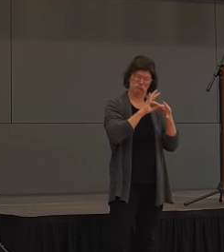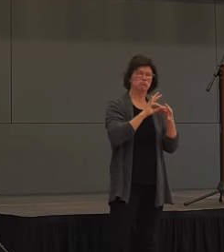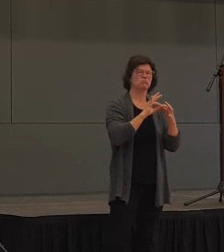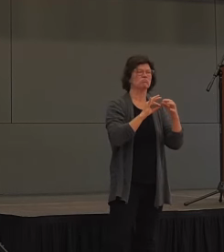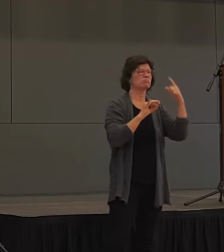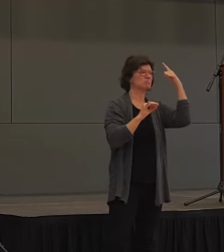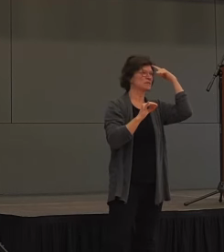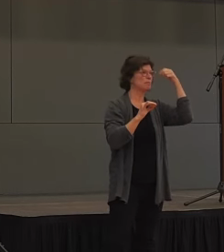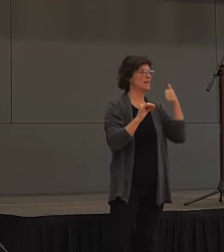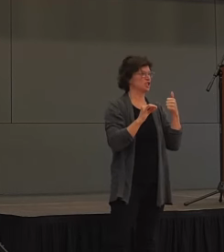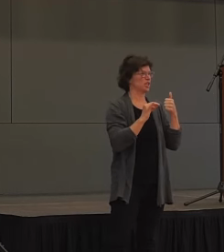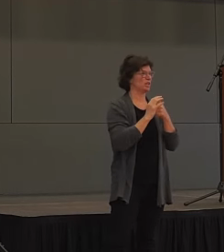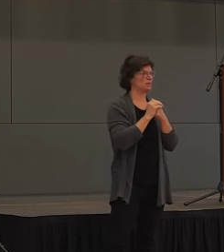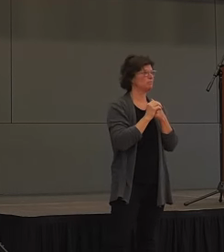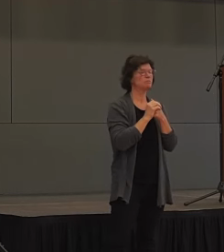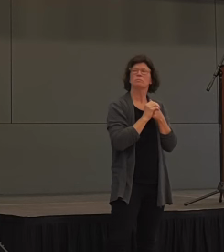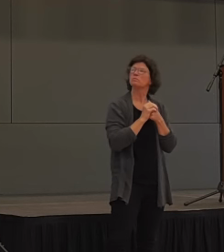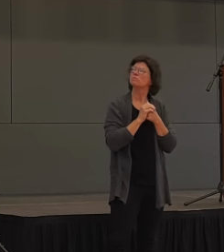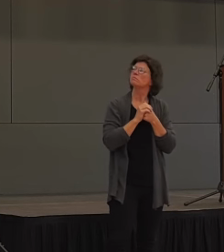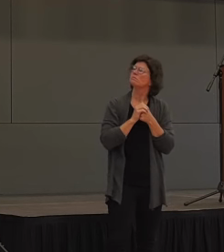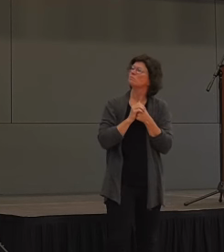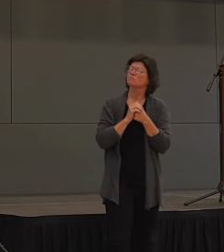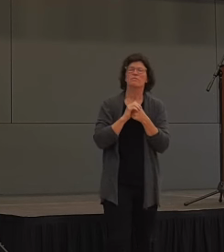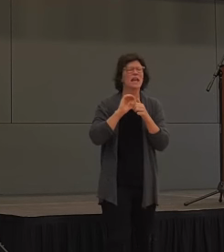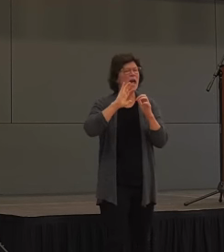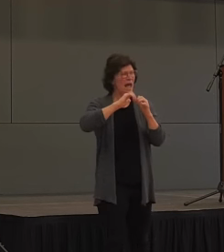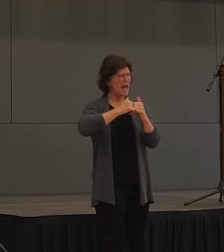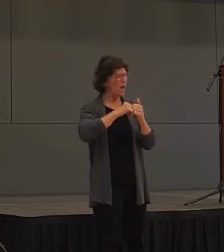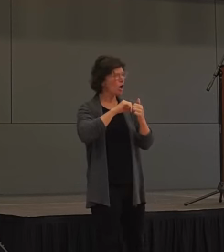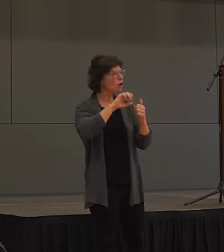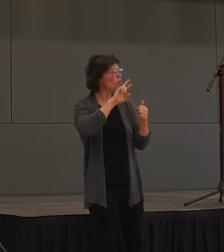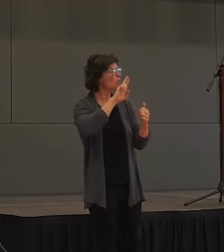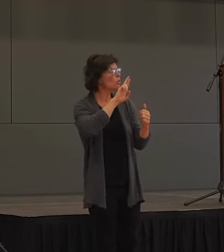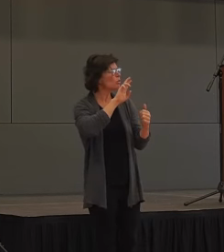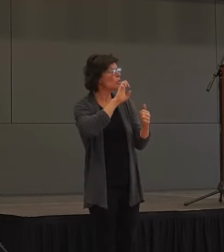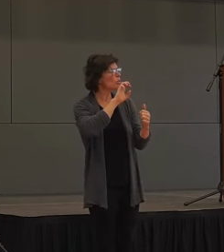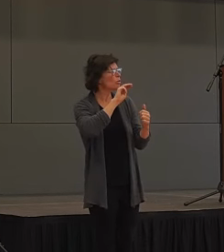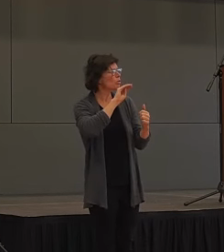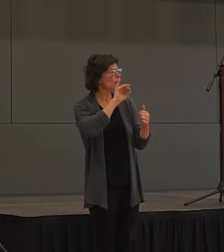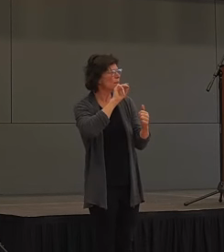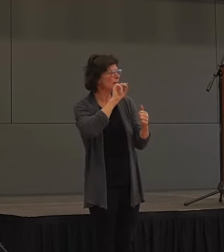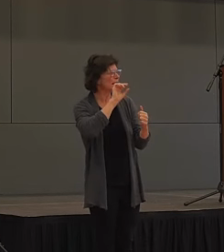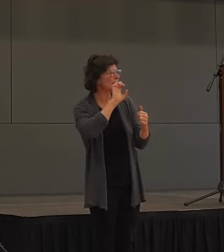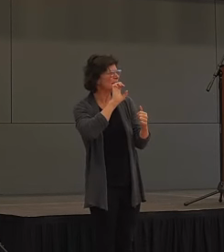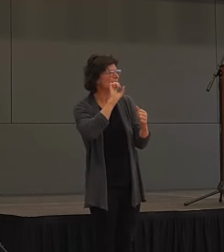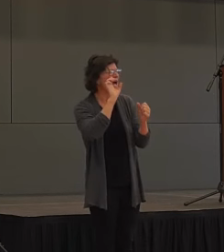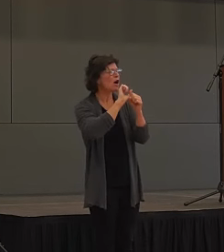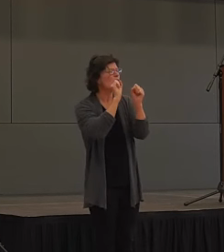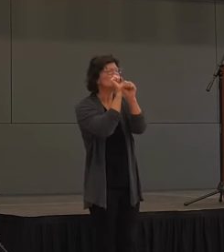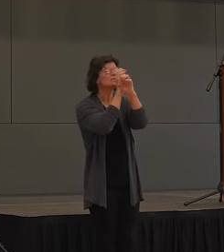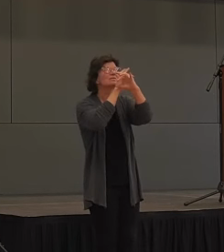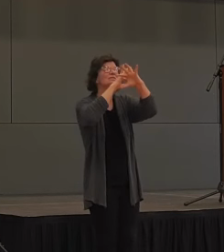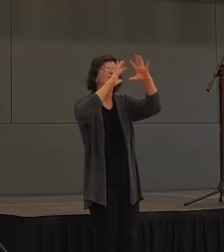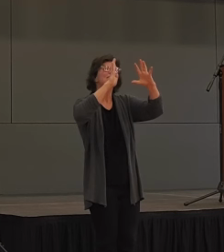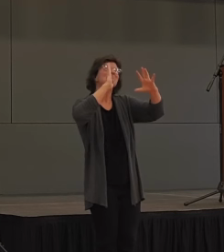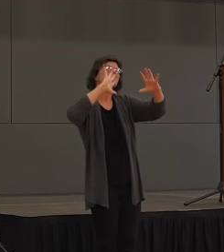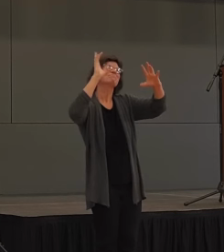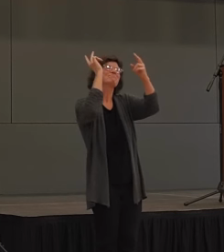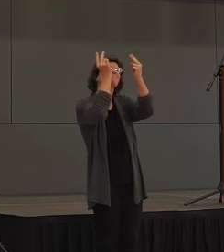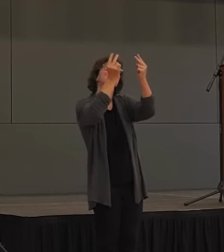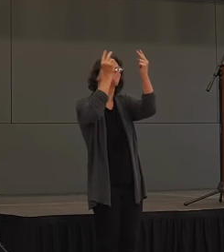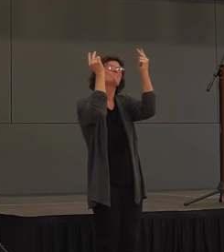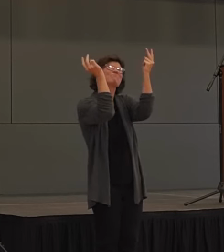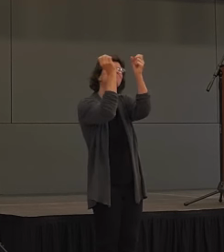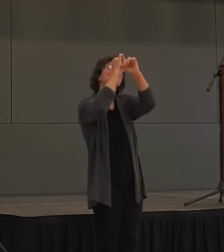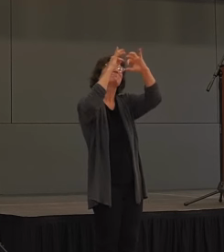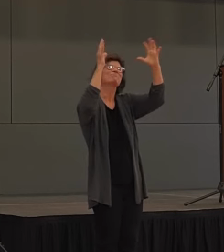we're going to talk about some ways that we can reminisce with our loved ones, with our people, with our